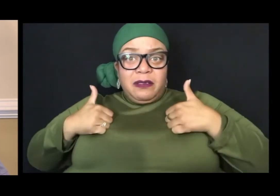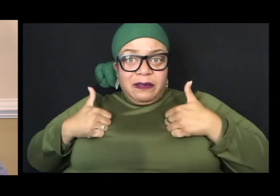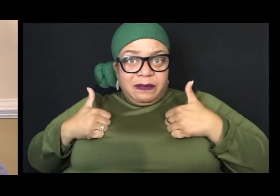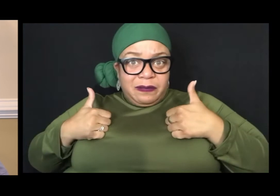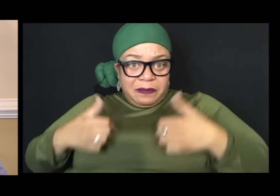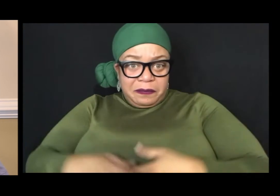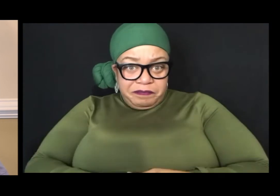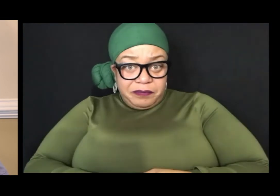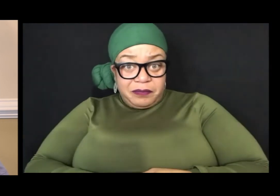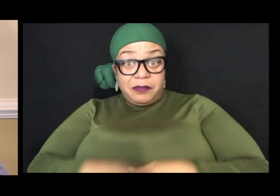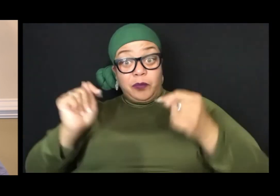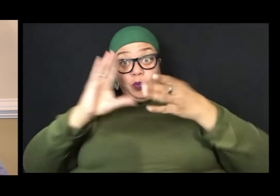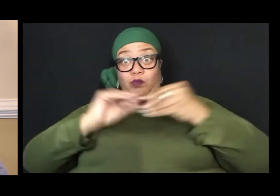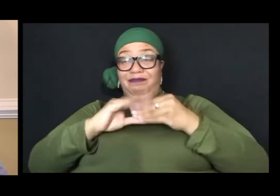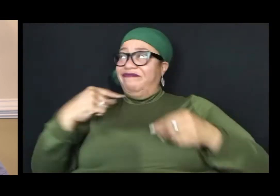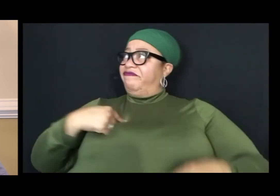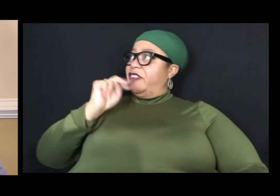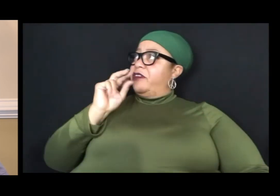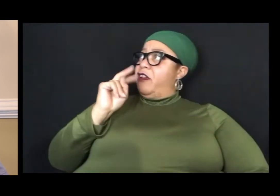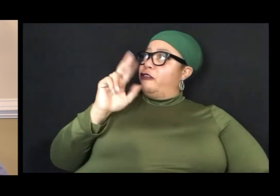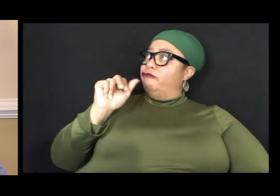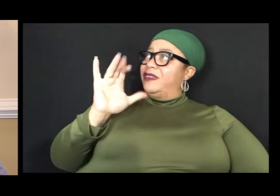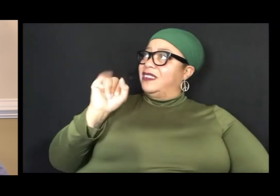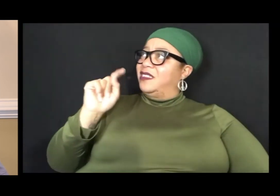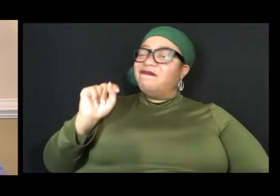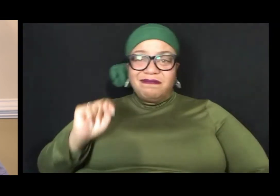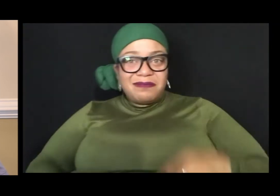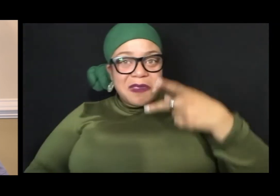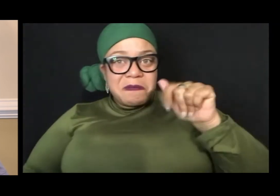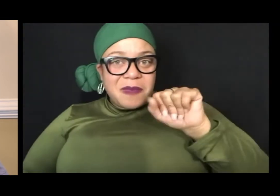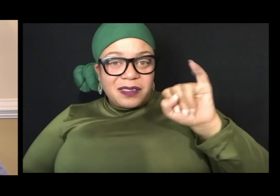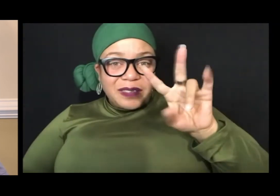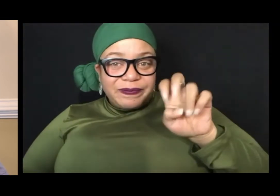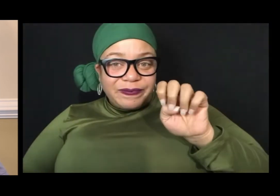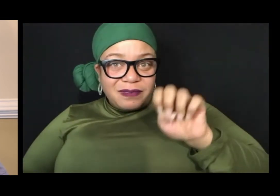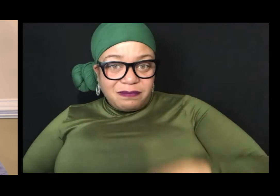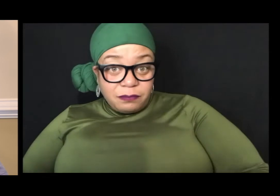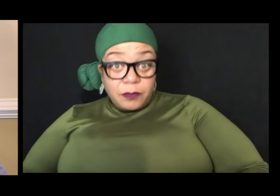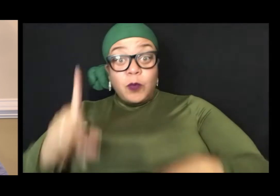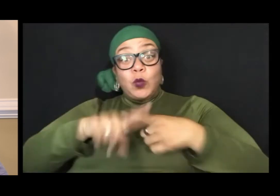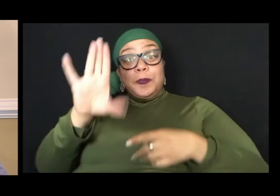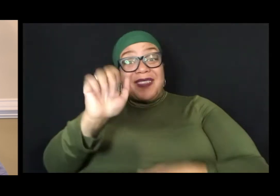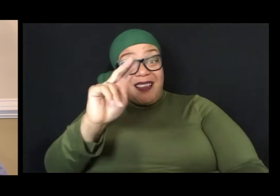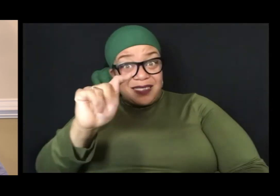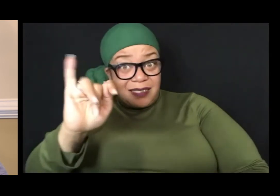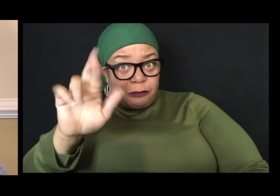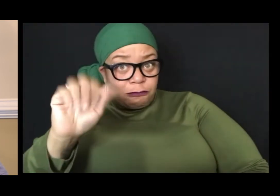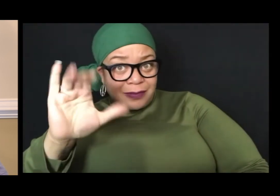you are non-racist is passive. To be an anti-racist is always